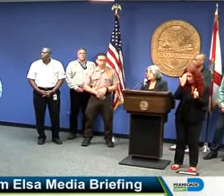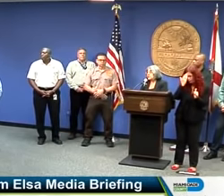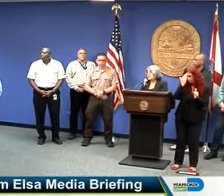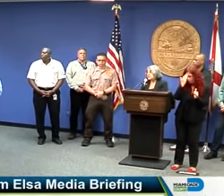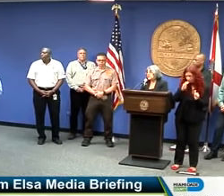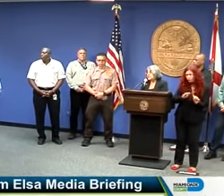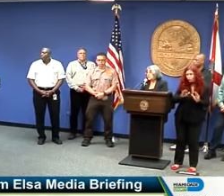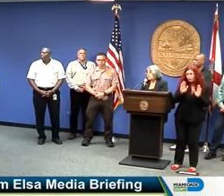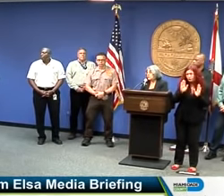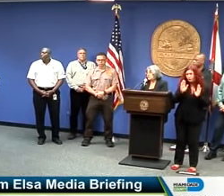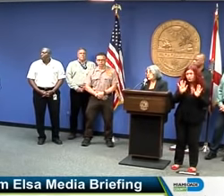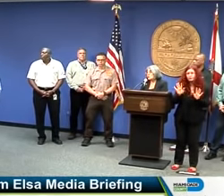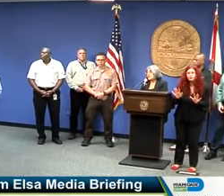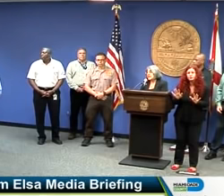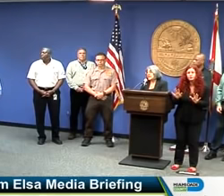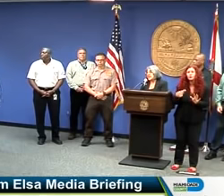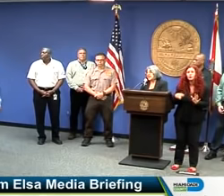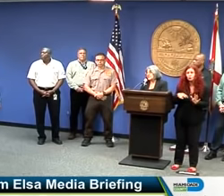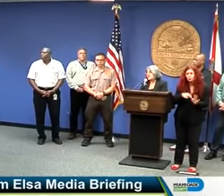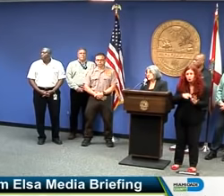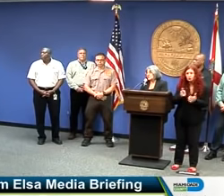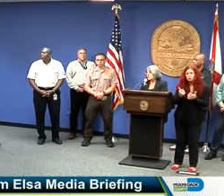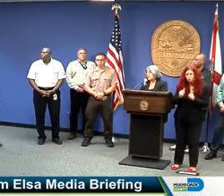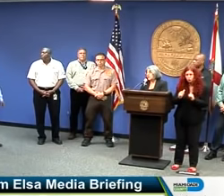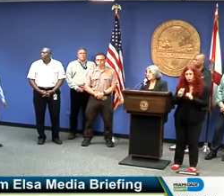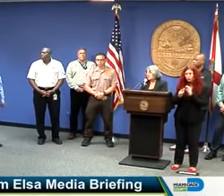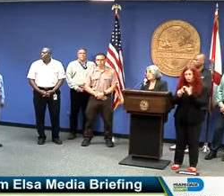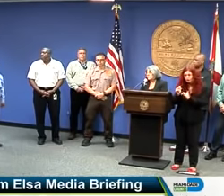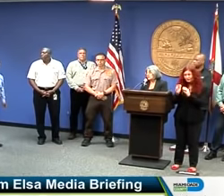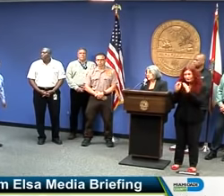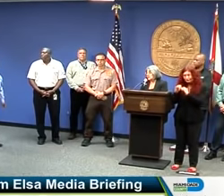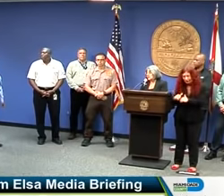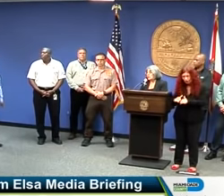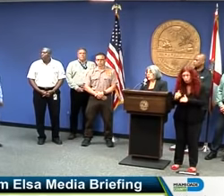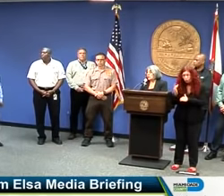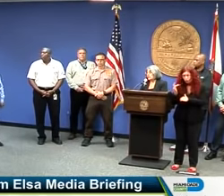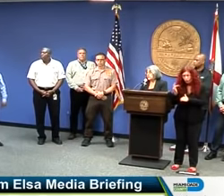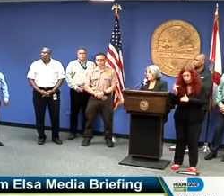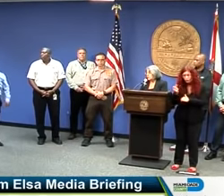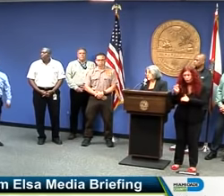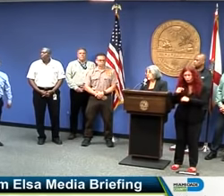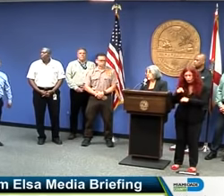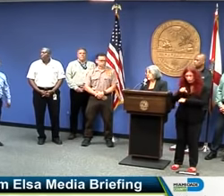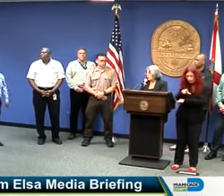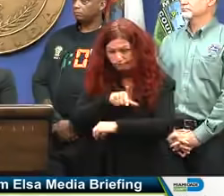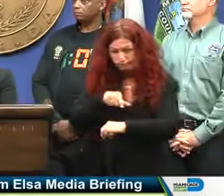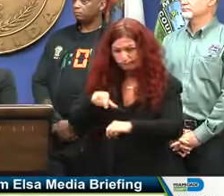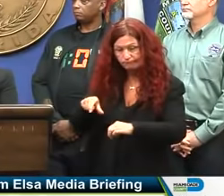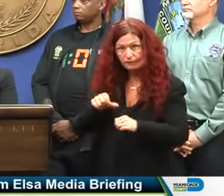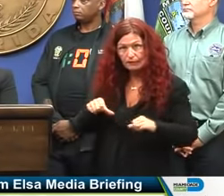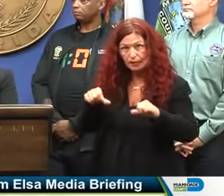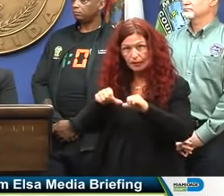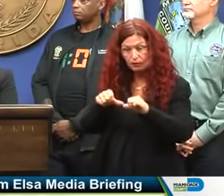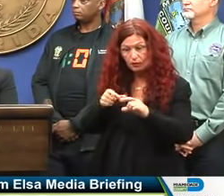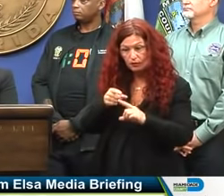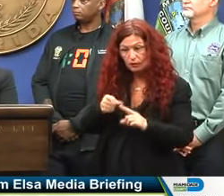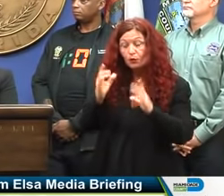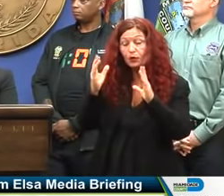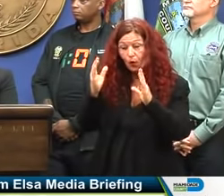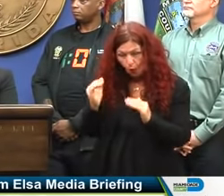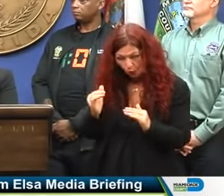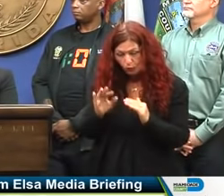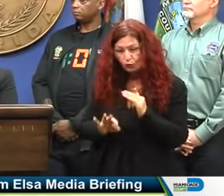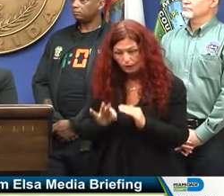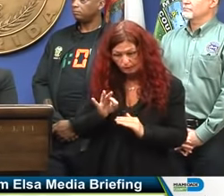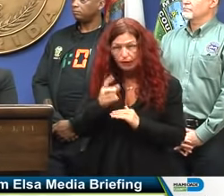to bring this building down so we could get access to this pile, where it is hoped that there are voids that will allow us